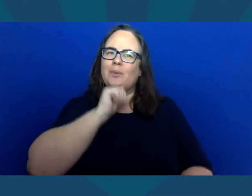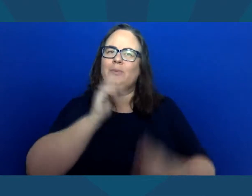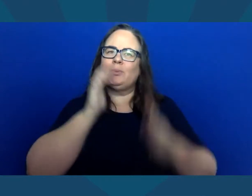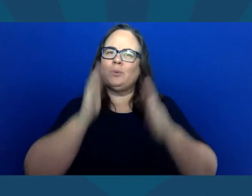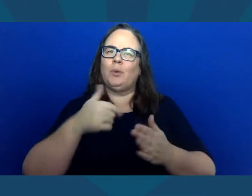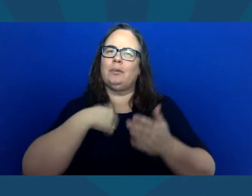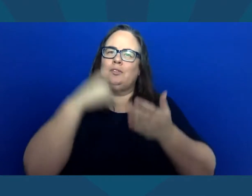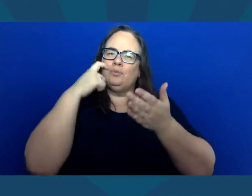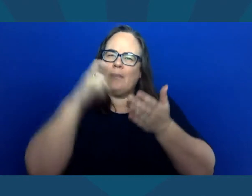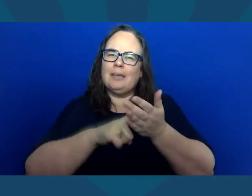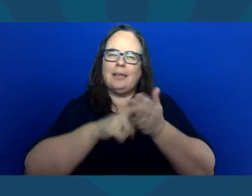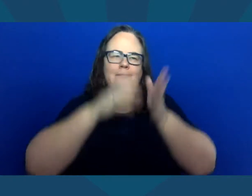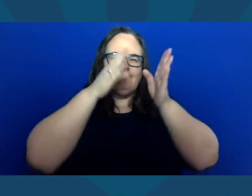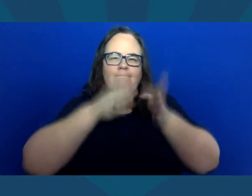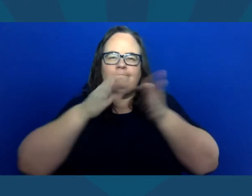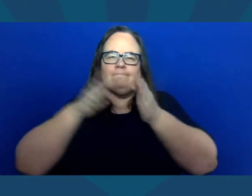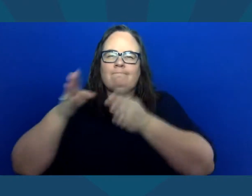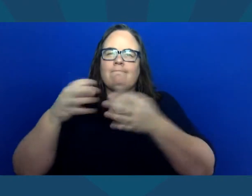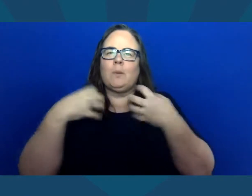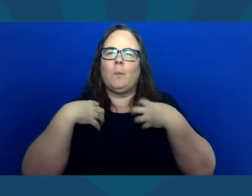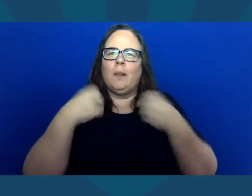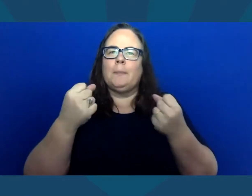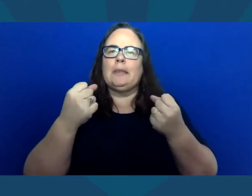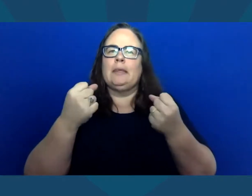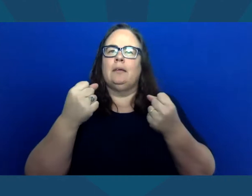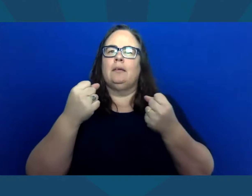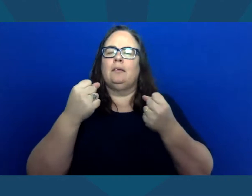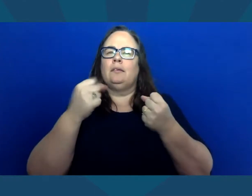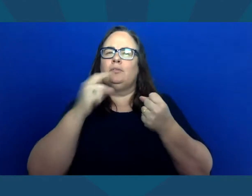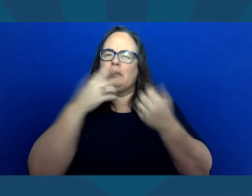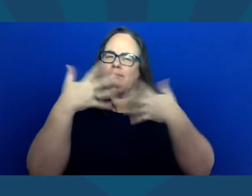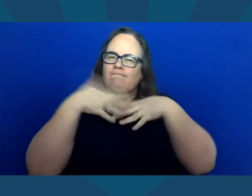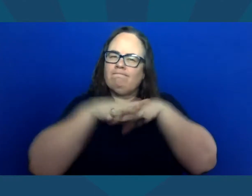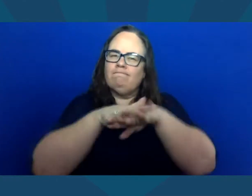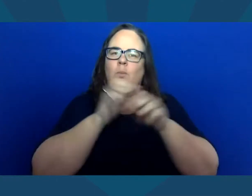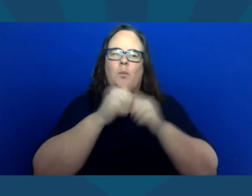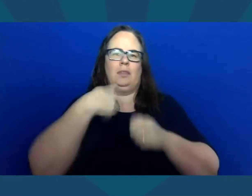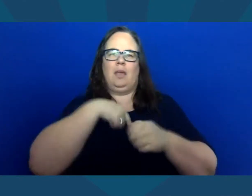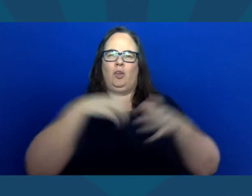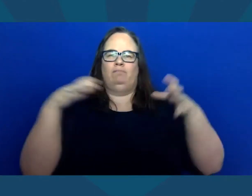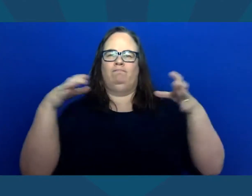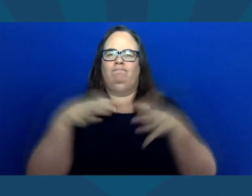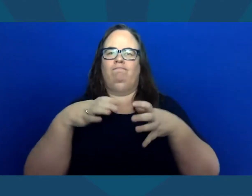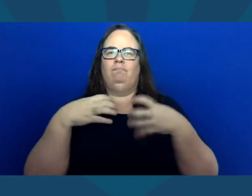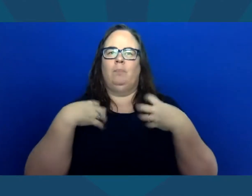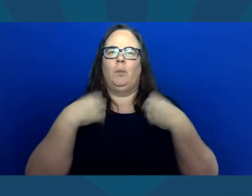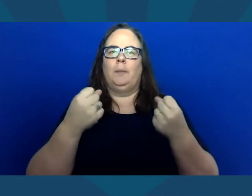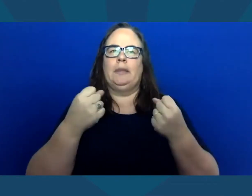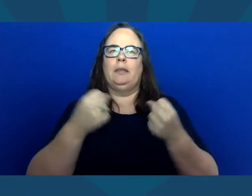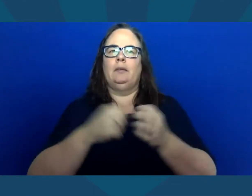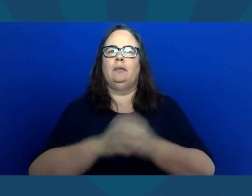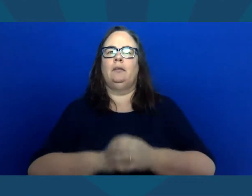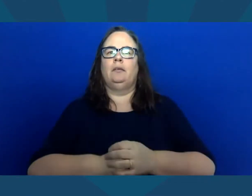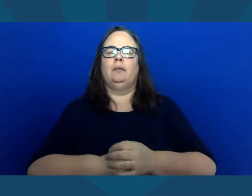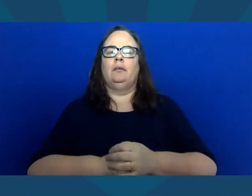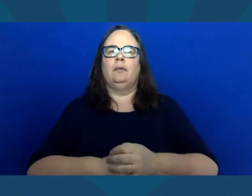not a politician. I'm an Arizonan who recognizes our individual well-being is woven tightly with our